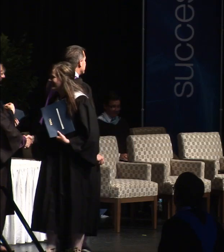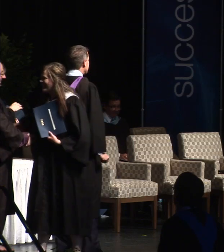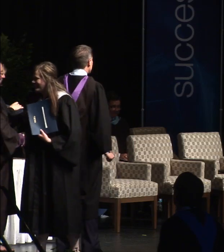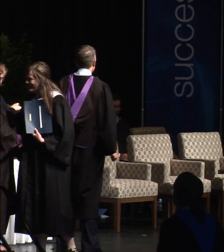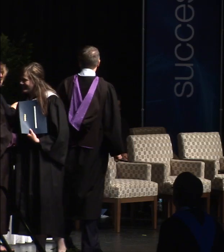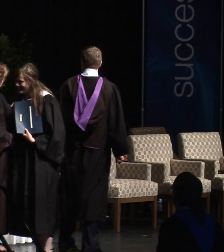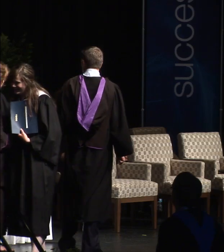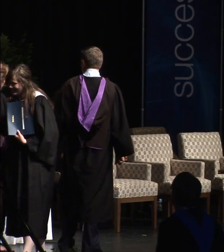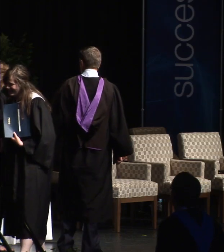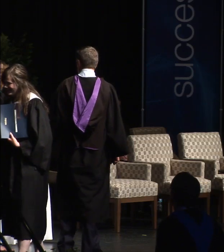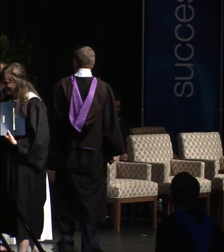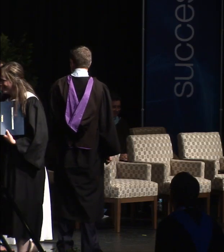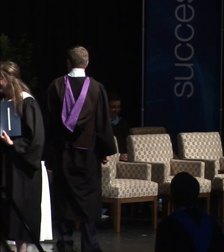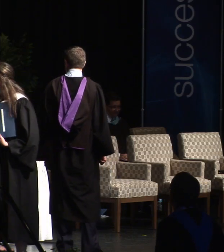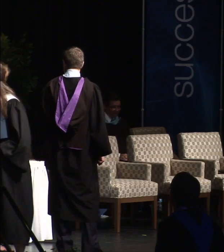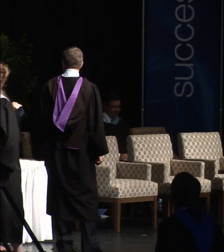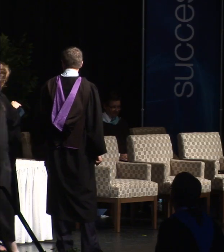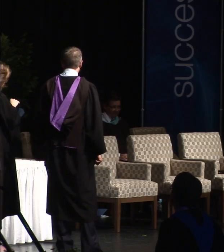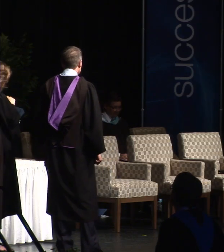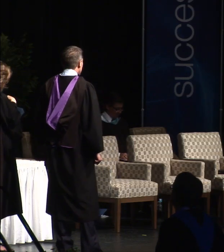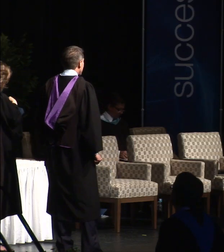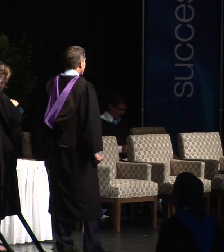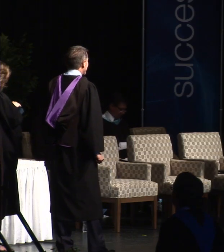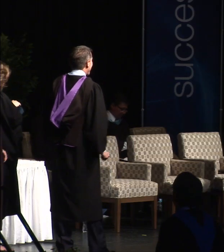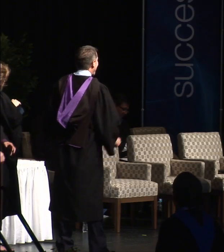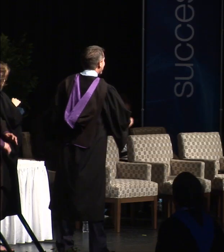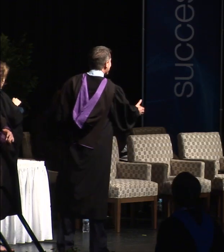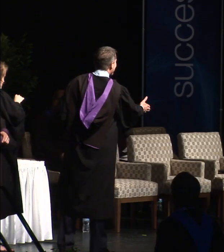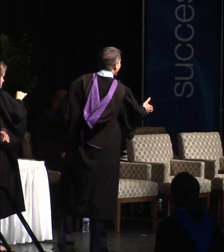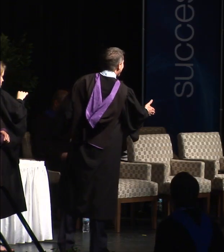Crystal Ann Carrier.